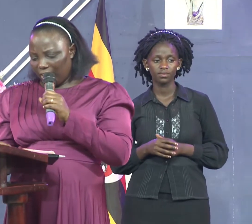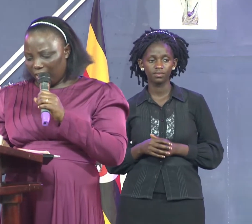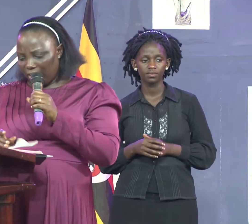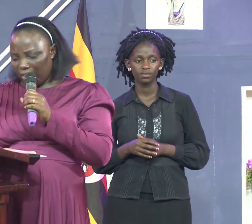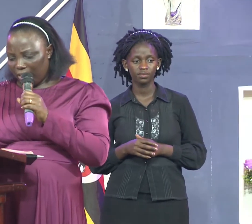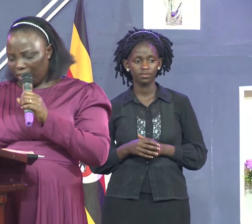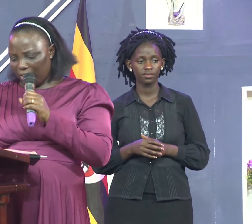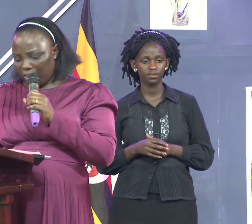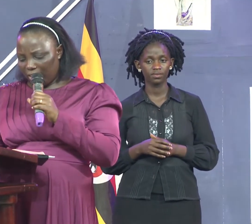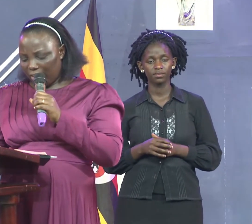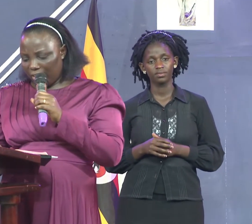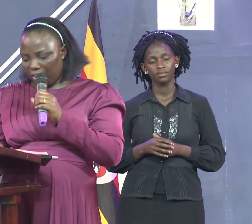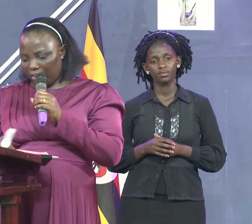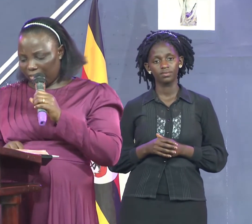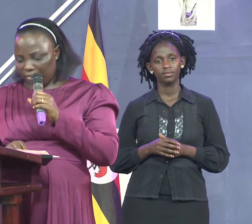sing.